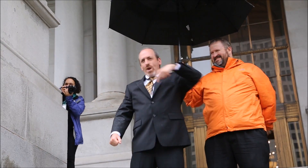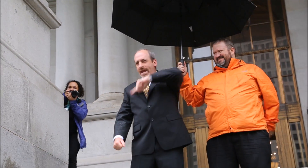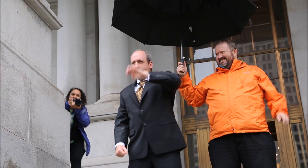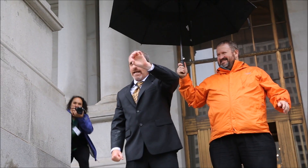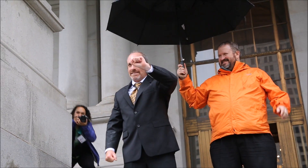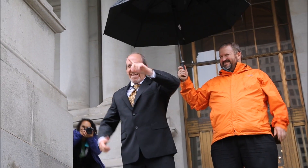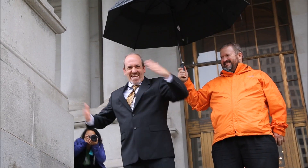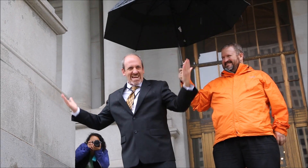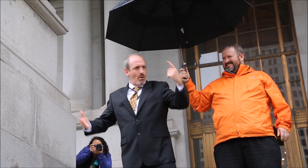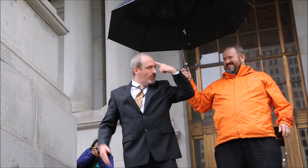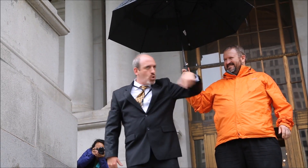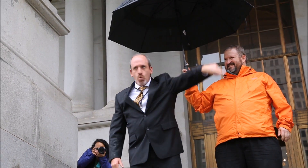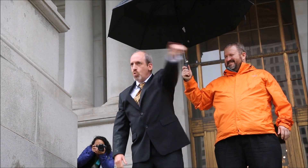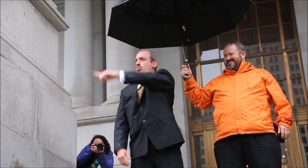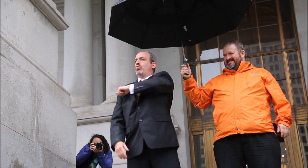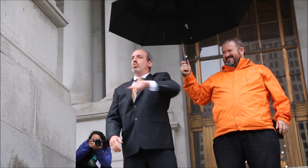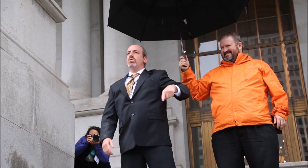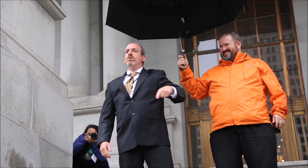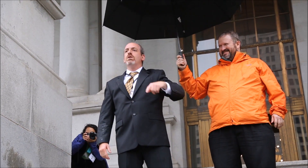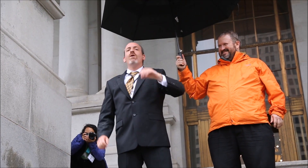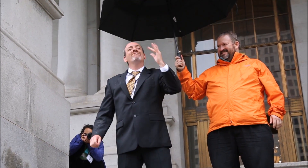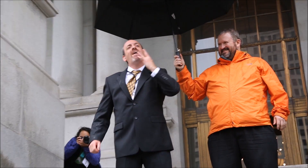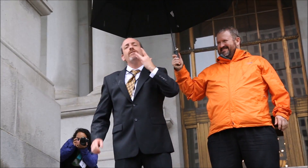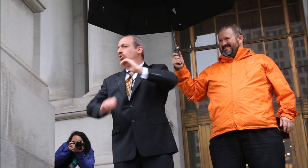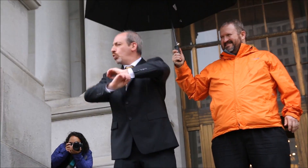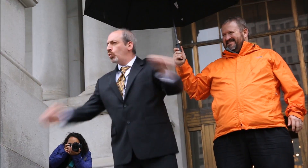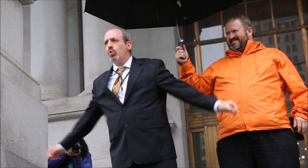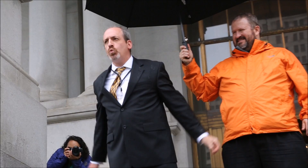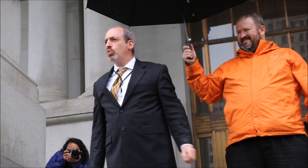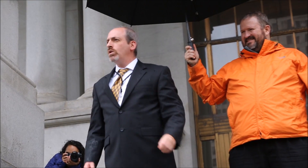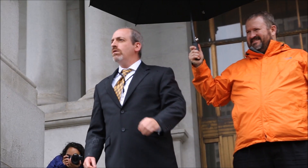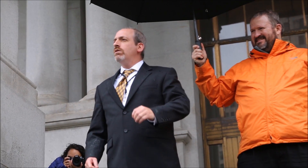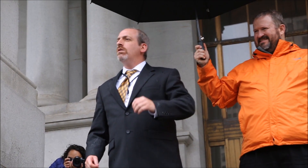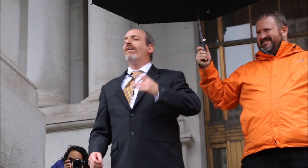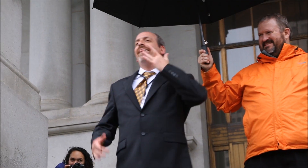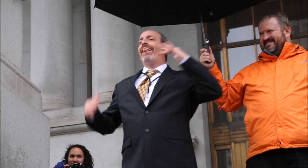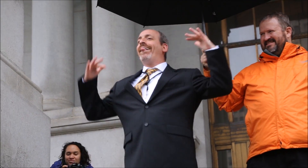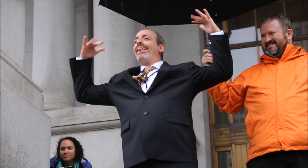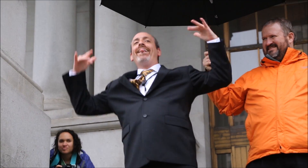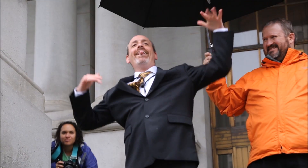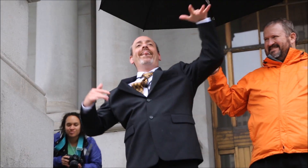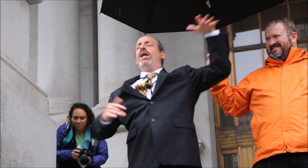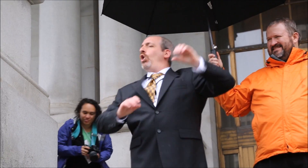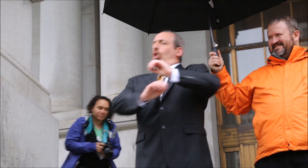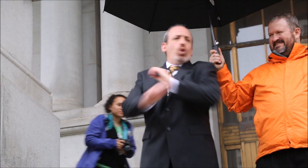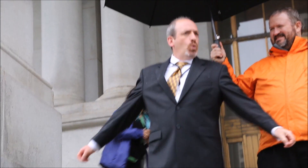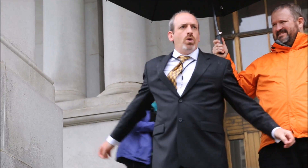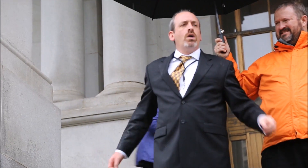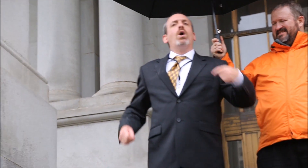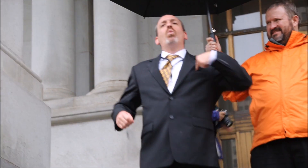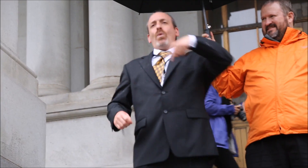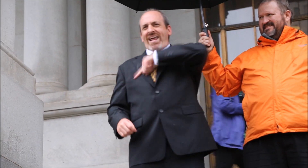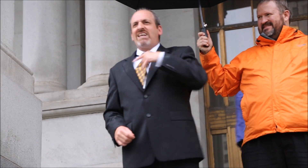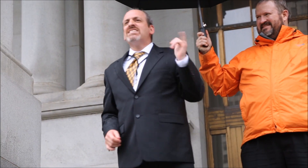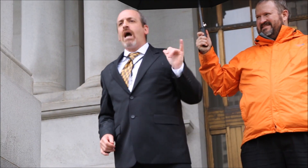getting $17,000. Why am I going to clean for $15,000? I can stay home and get $17,000. Just hang out. Of course,